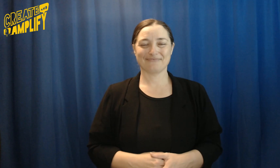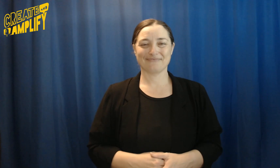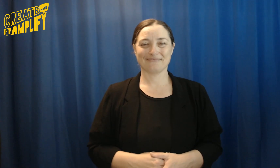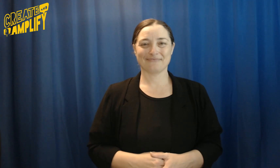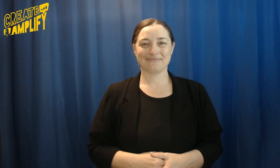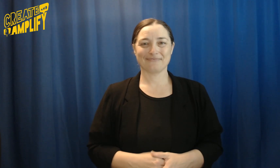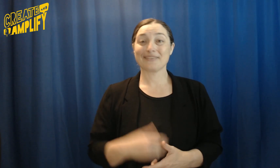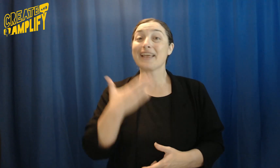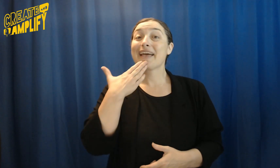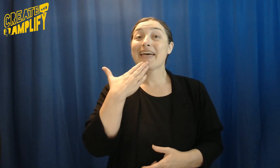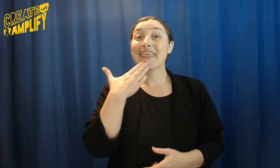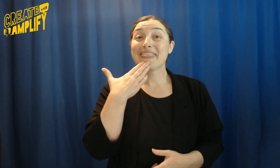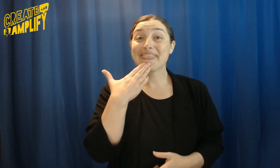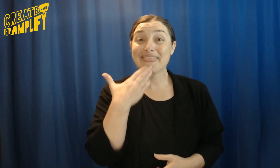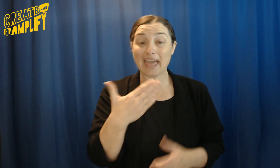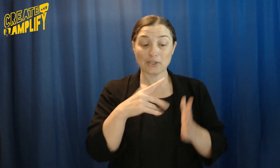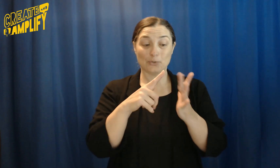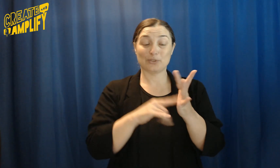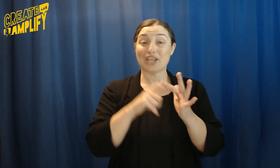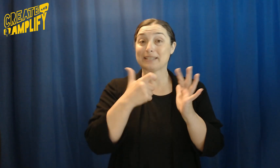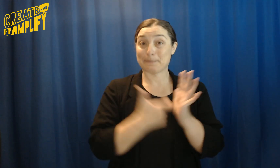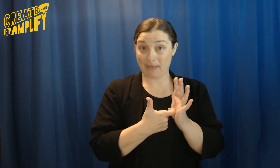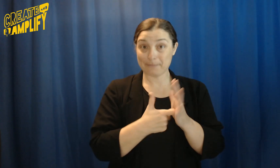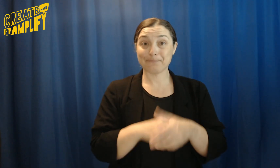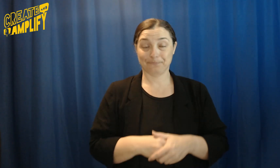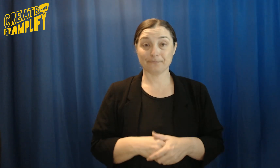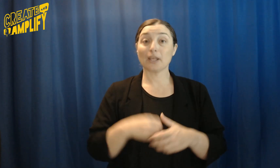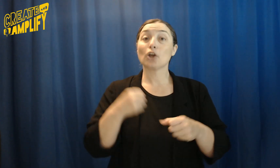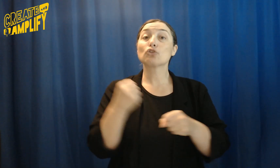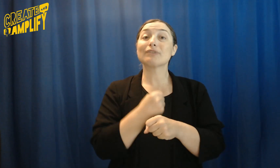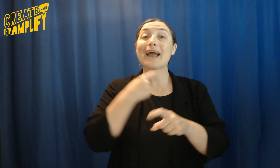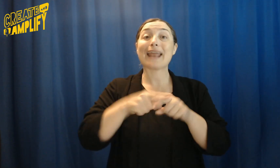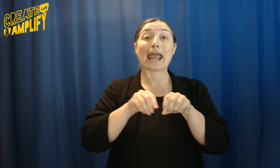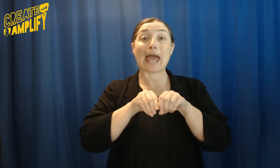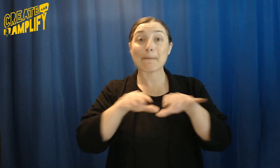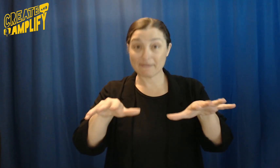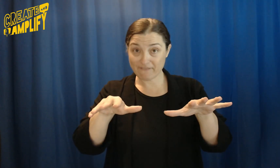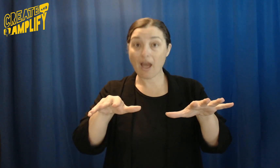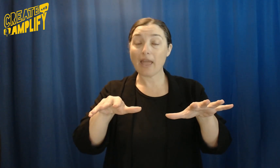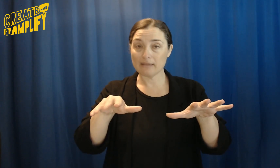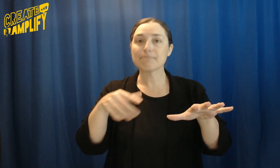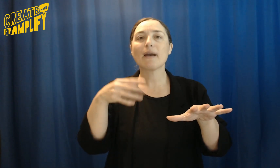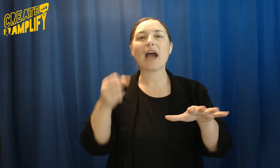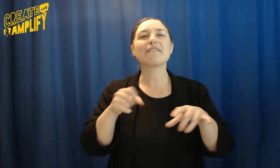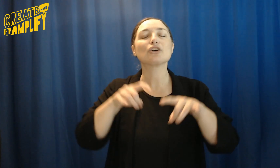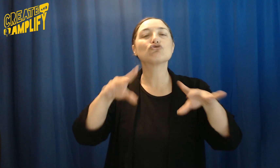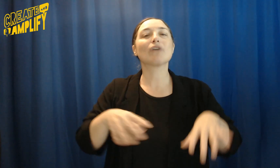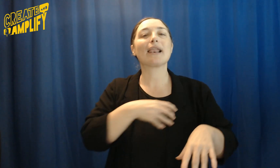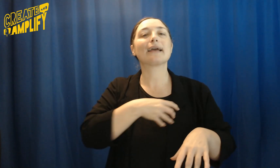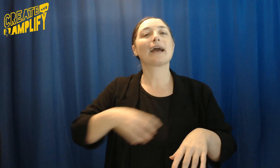Thank you so much to Jasper. Create and Amplify is assisted by the Australian Government through Creative